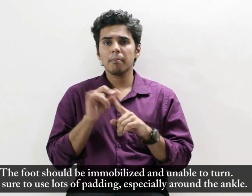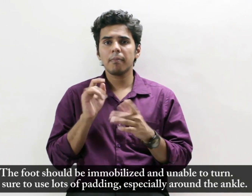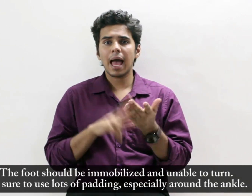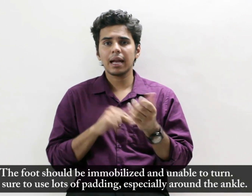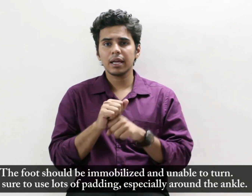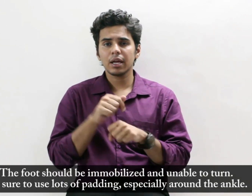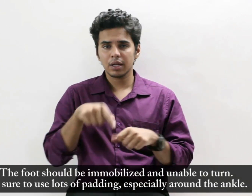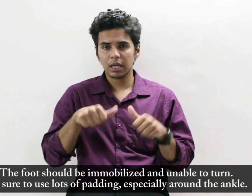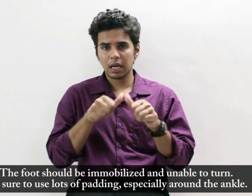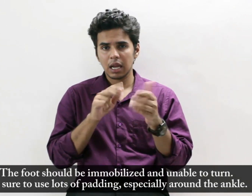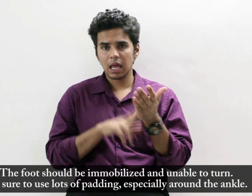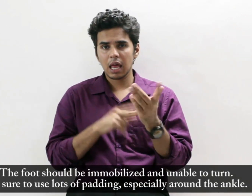ankle.